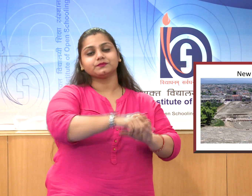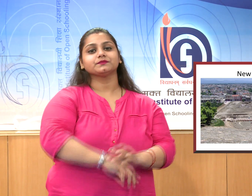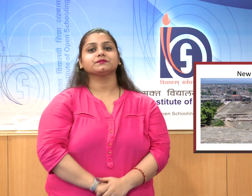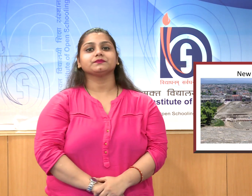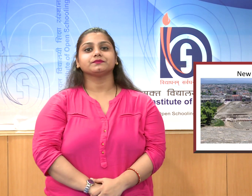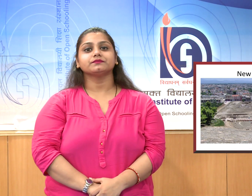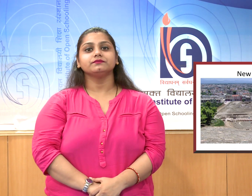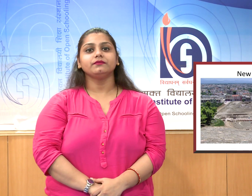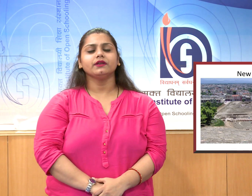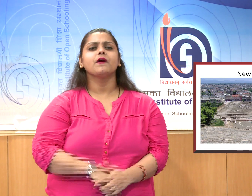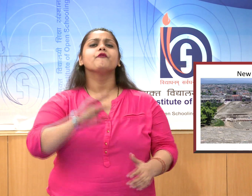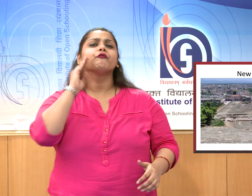in 330 AD.